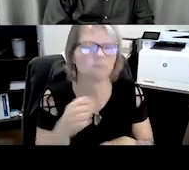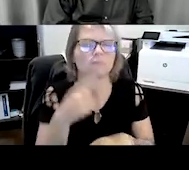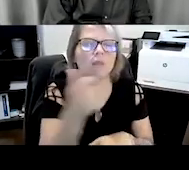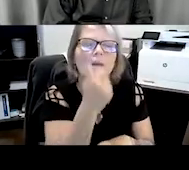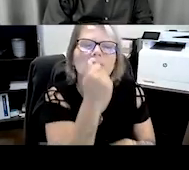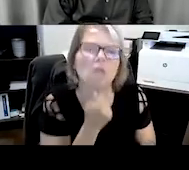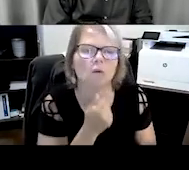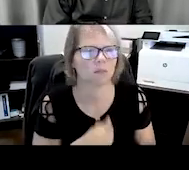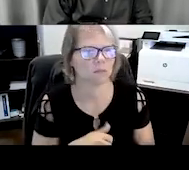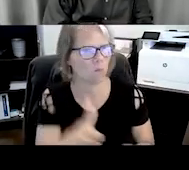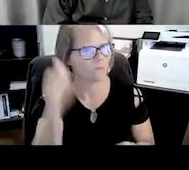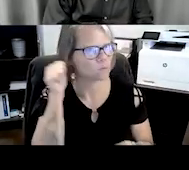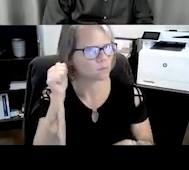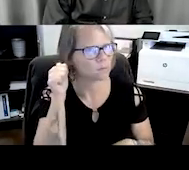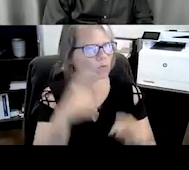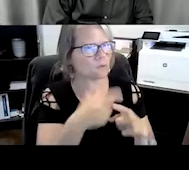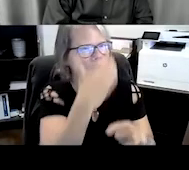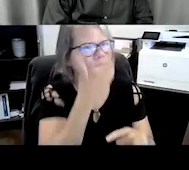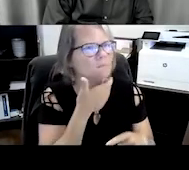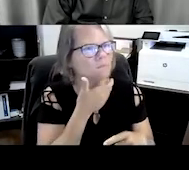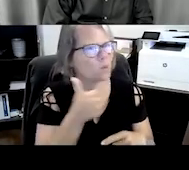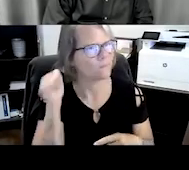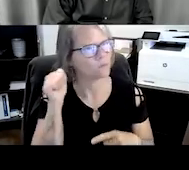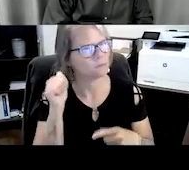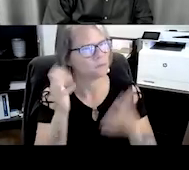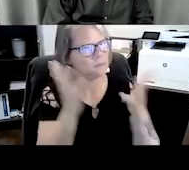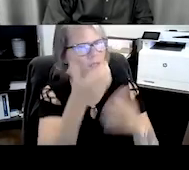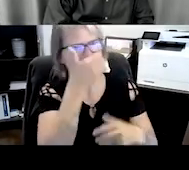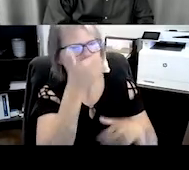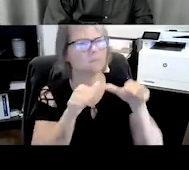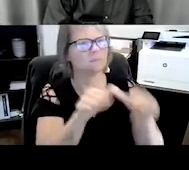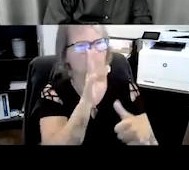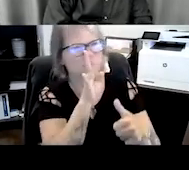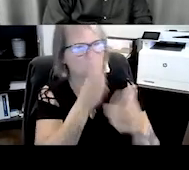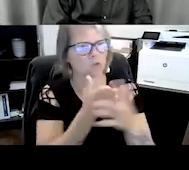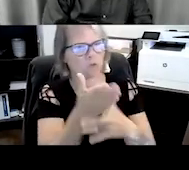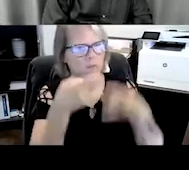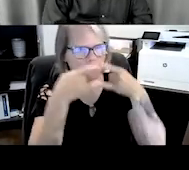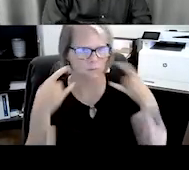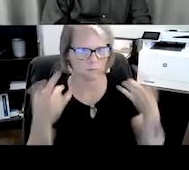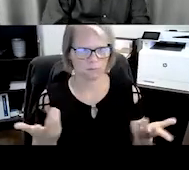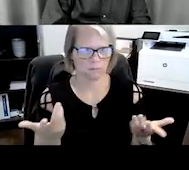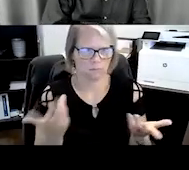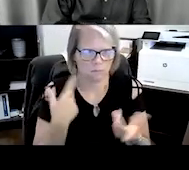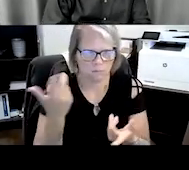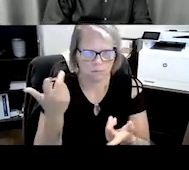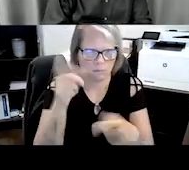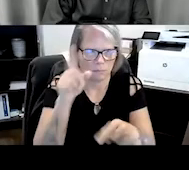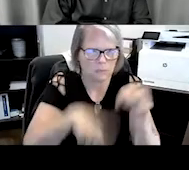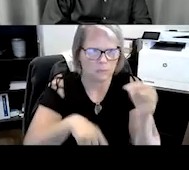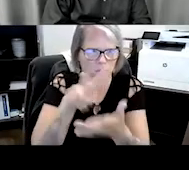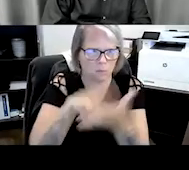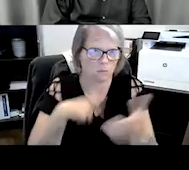lip reader, but I can lip read a little bit. And I'll ask the person, would you mind lowering your mask for me? So that'll help. And the person won't lower their